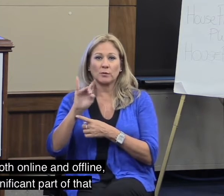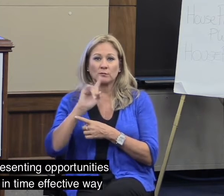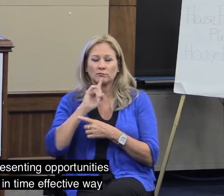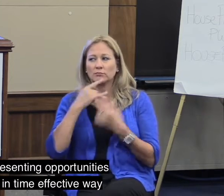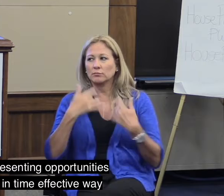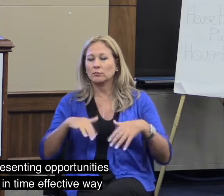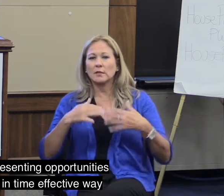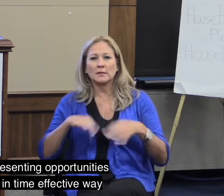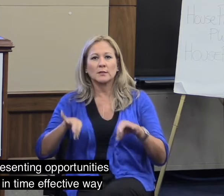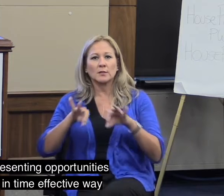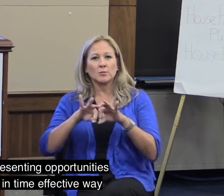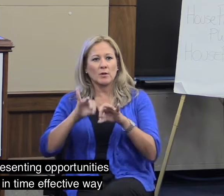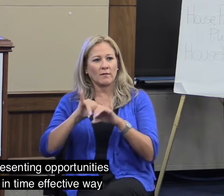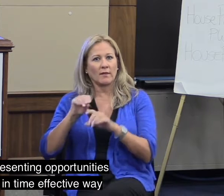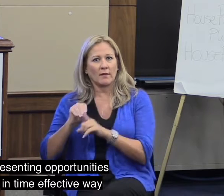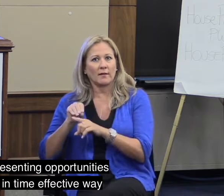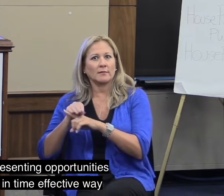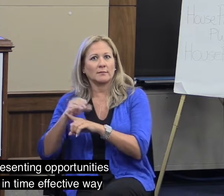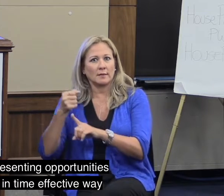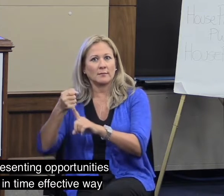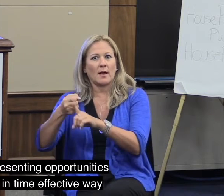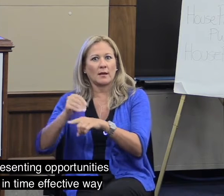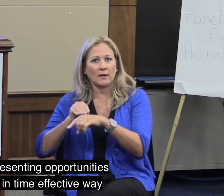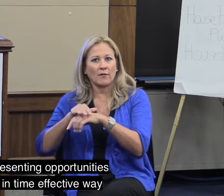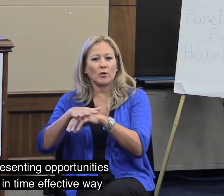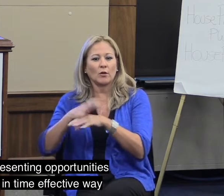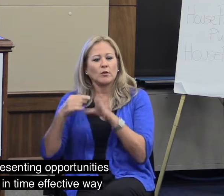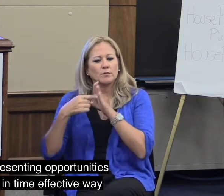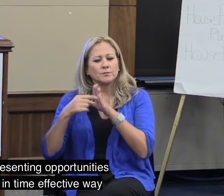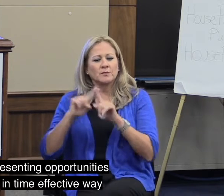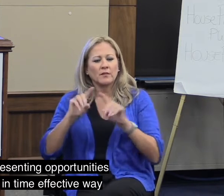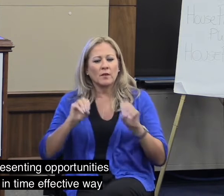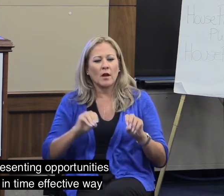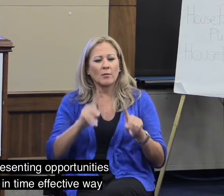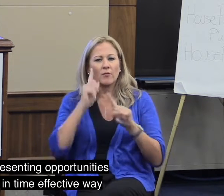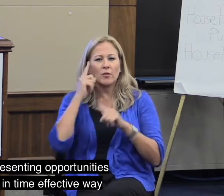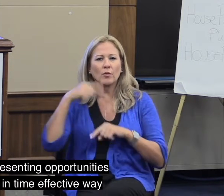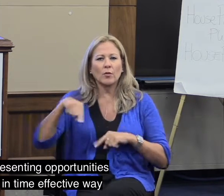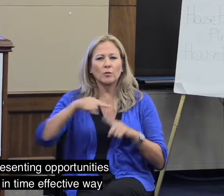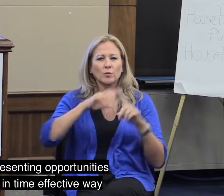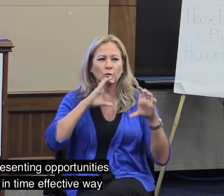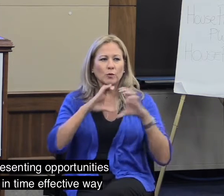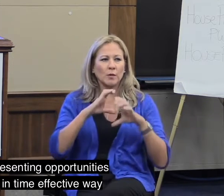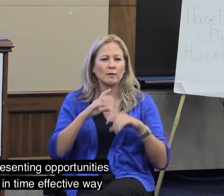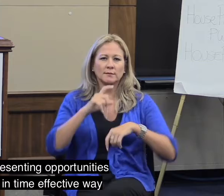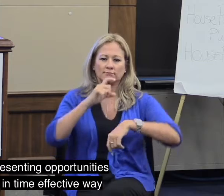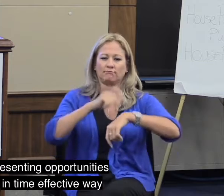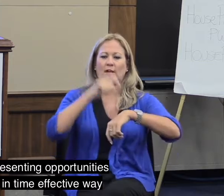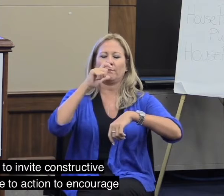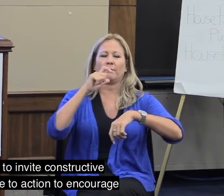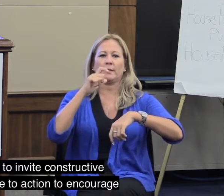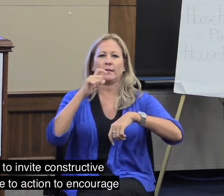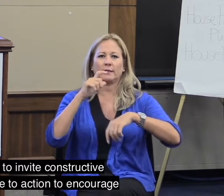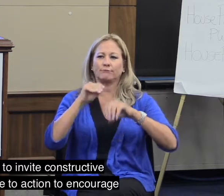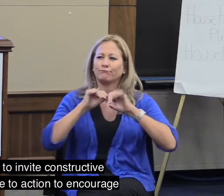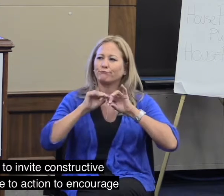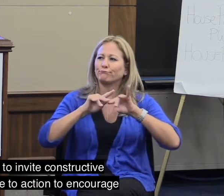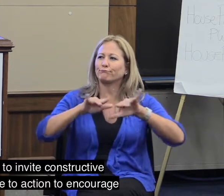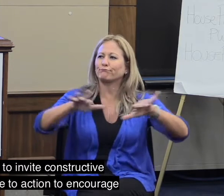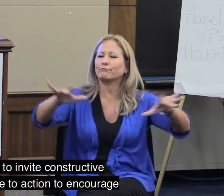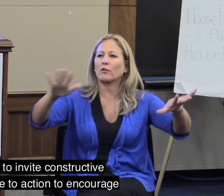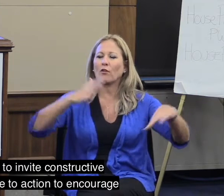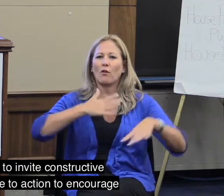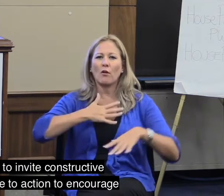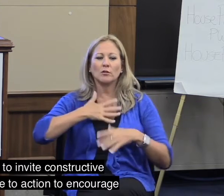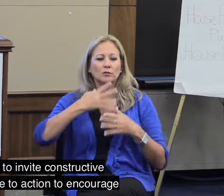that sphere of influence, representing opportunities for us to communicate in time-effective ways, to share our views